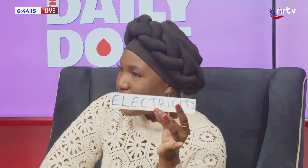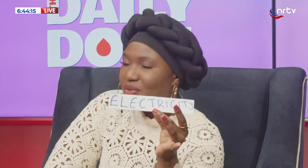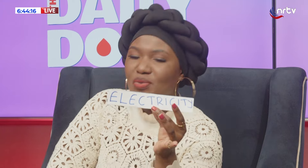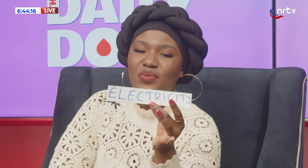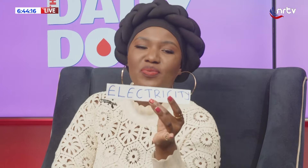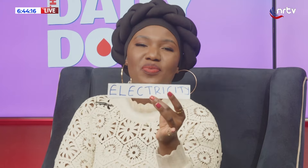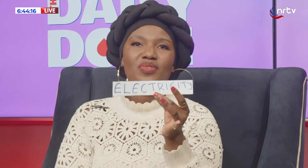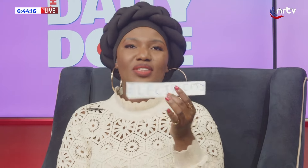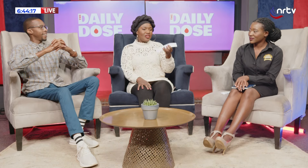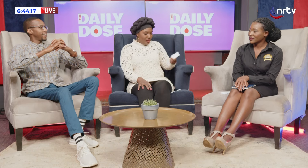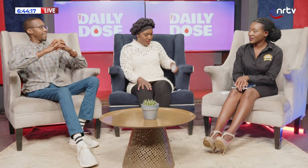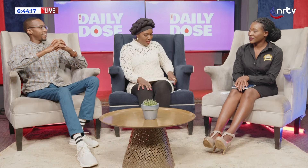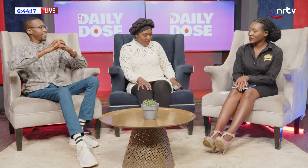cool. Ready? Yes.